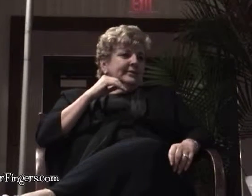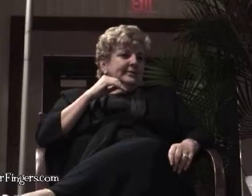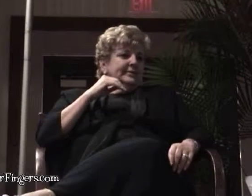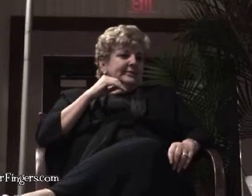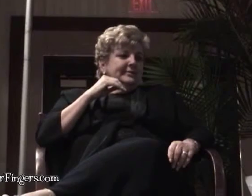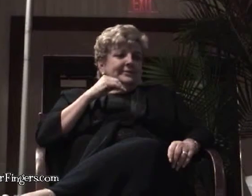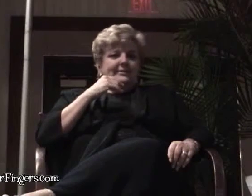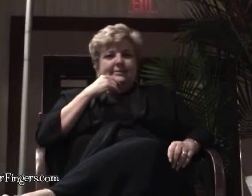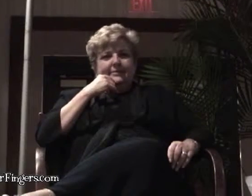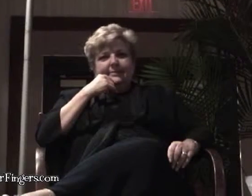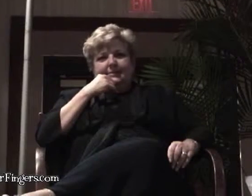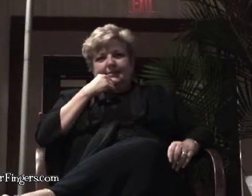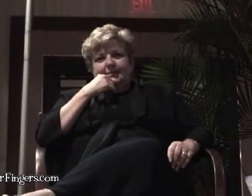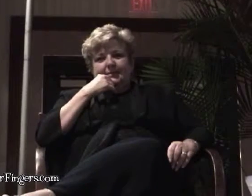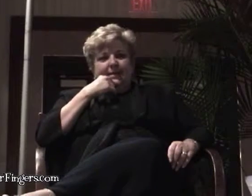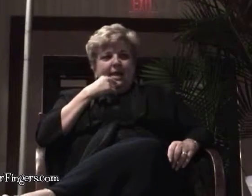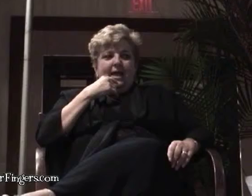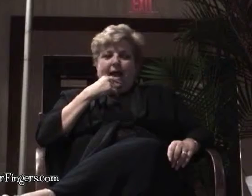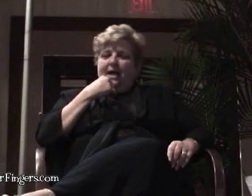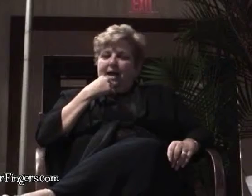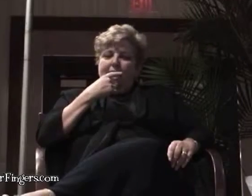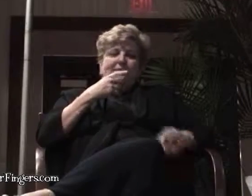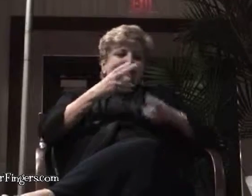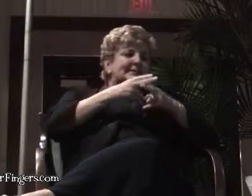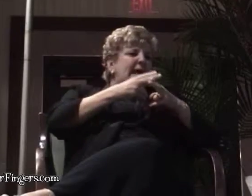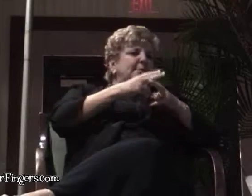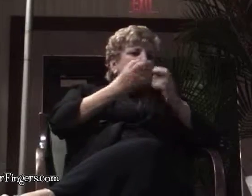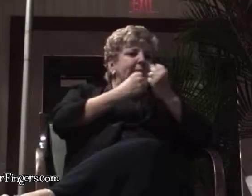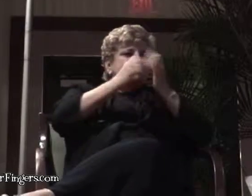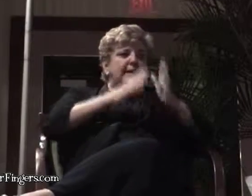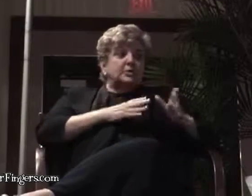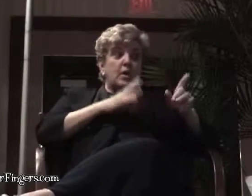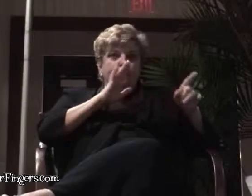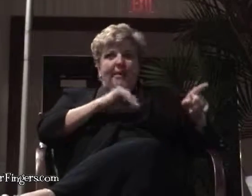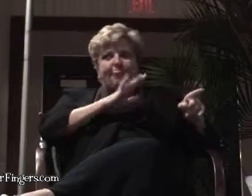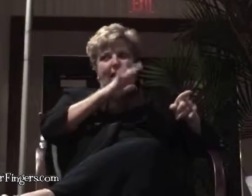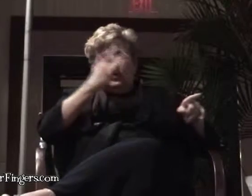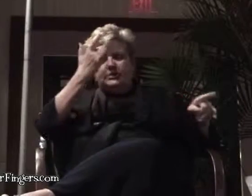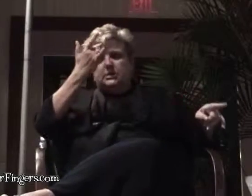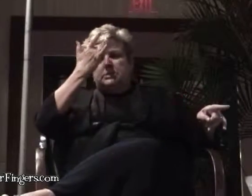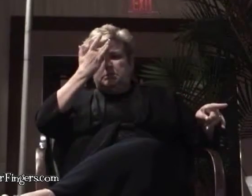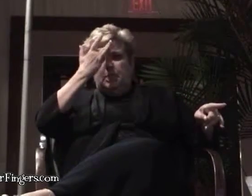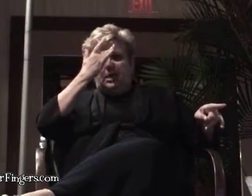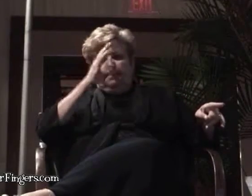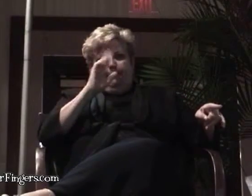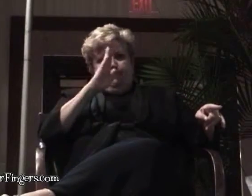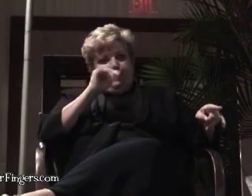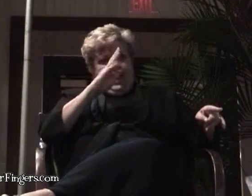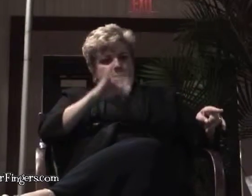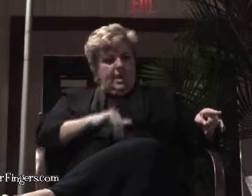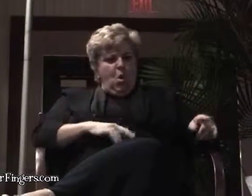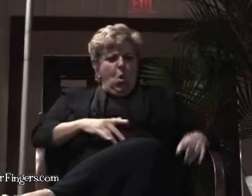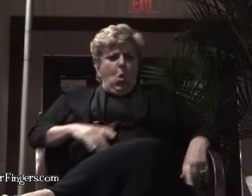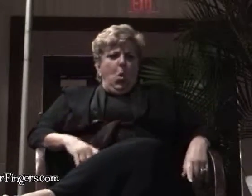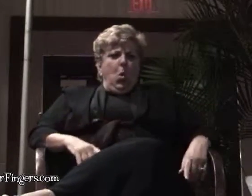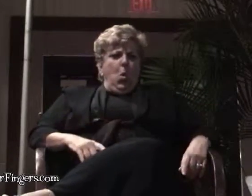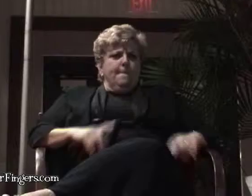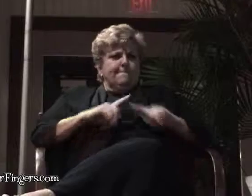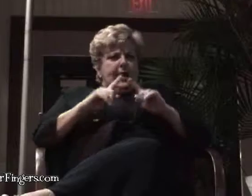a sick baby. This is a sick baby. But I busted chops. I started going to extra meetings. I'm